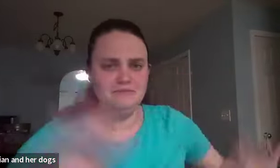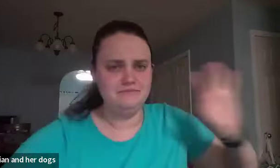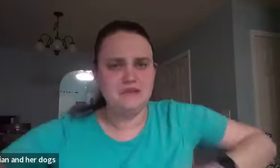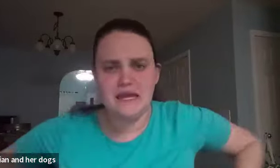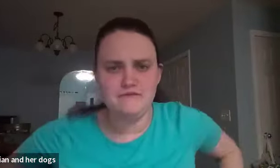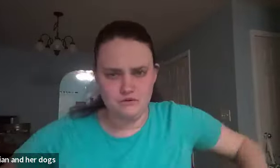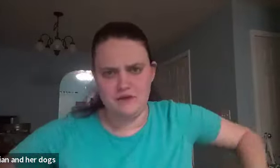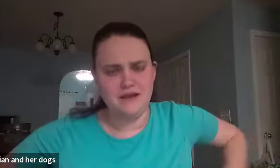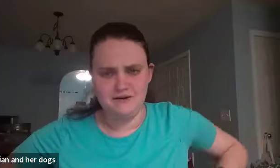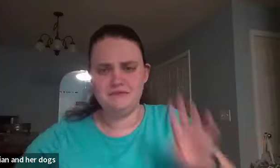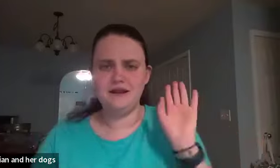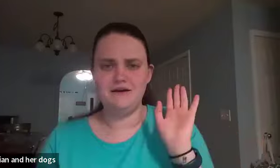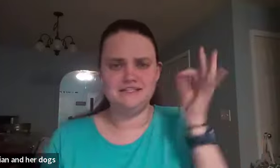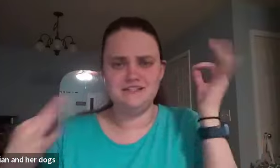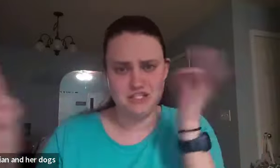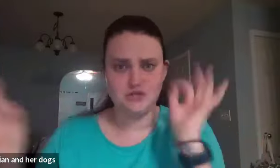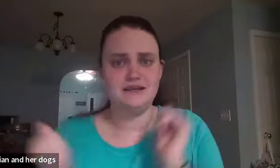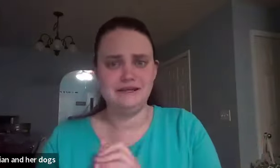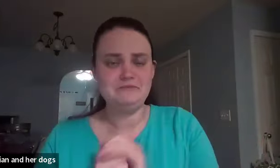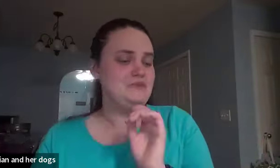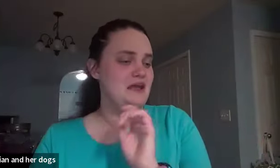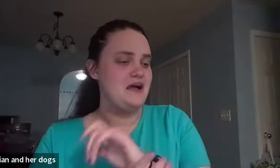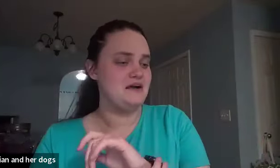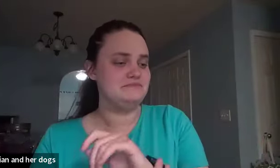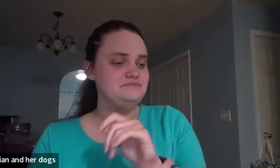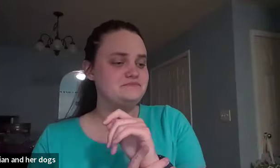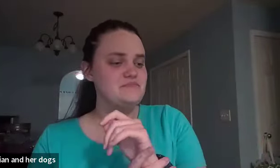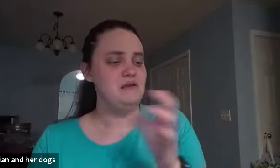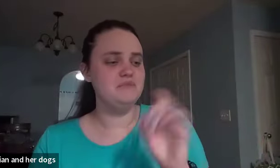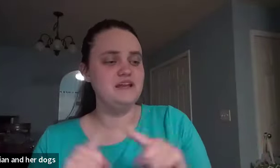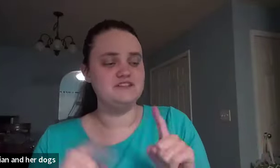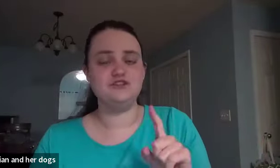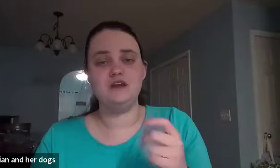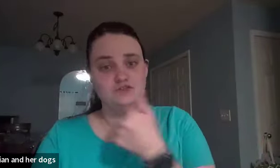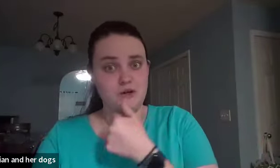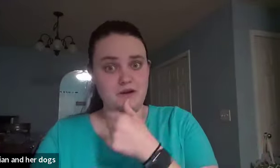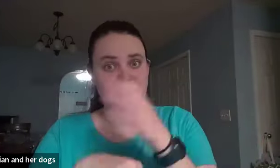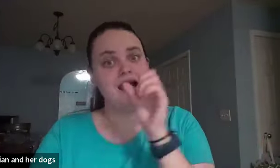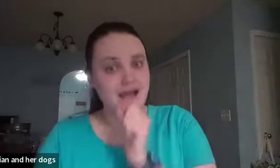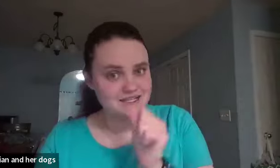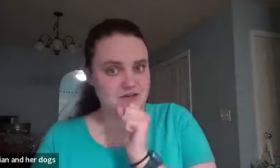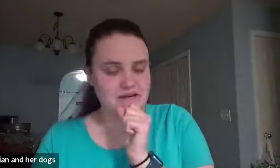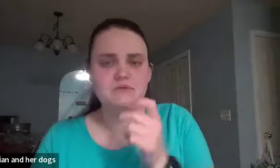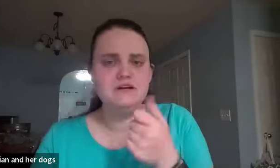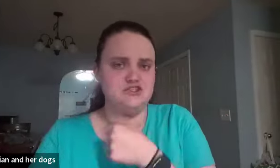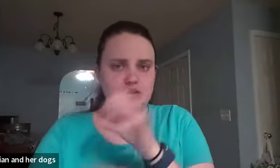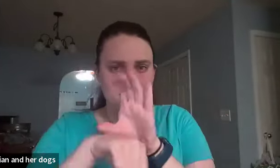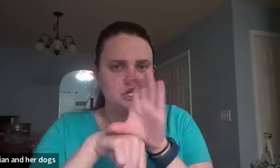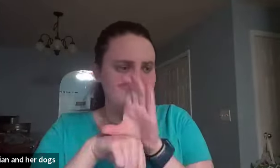very playful around my area right now. It's distracting. But yeah, so you'd have strawberry ice cream. I keep wanting to say strawberry